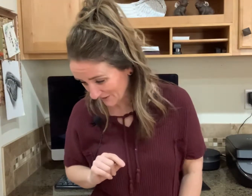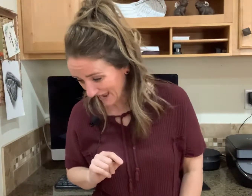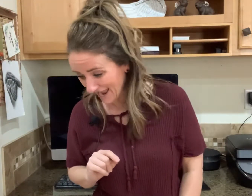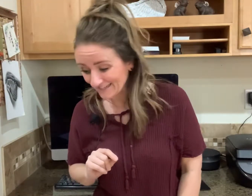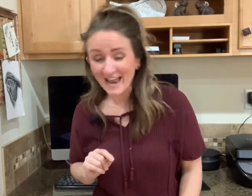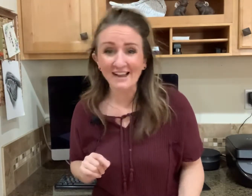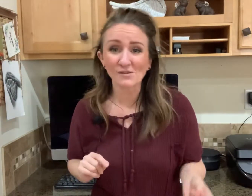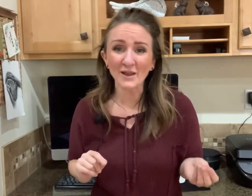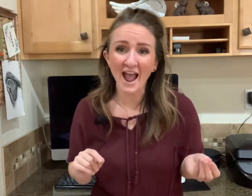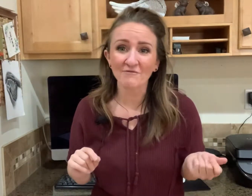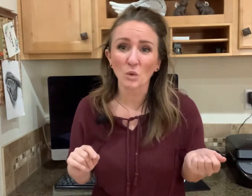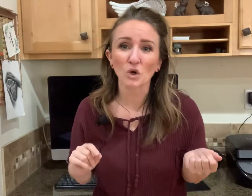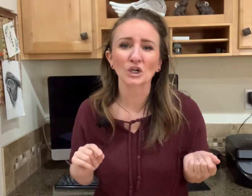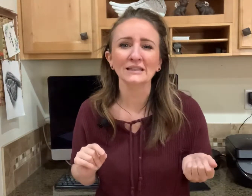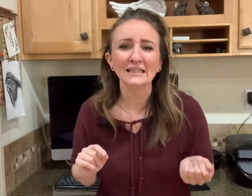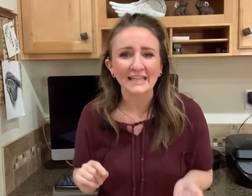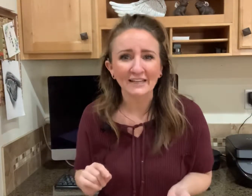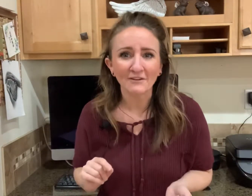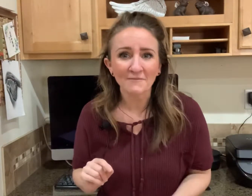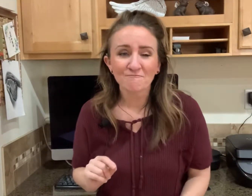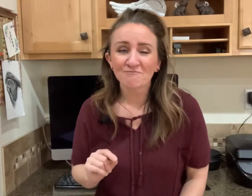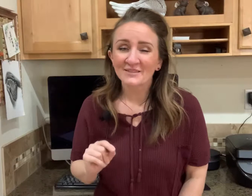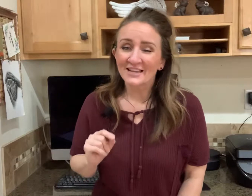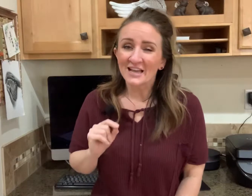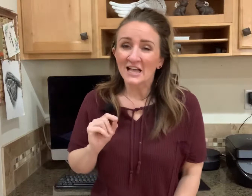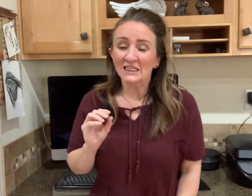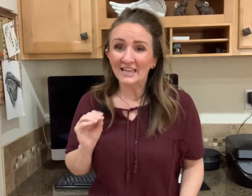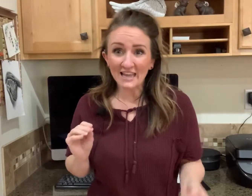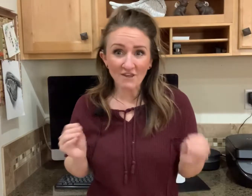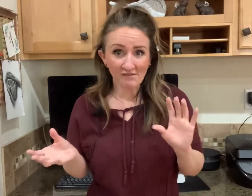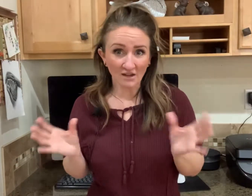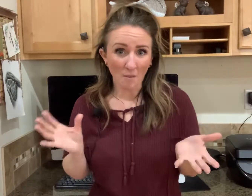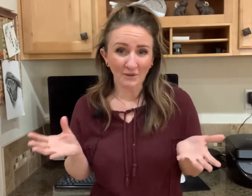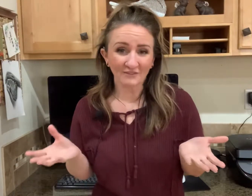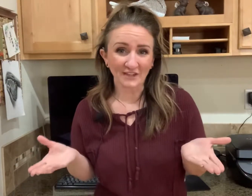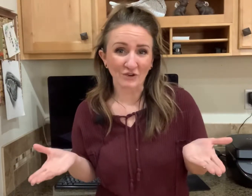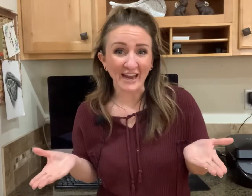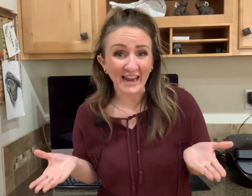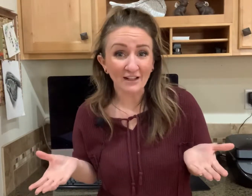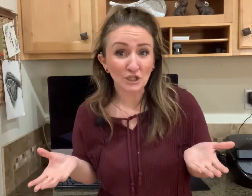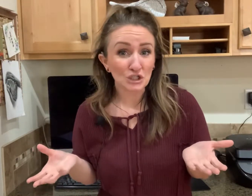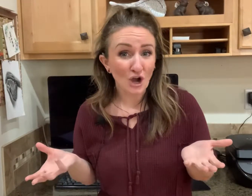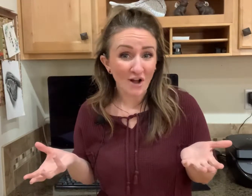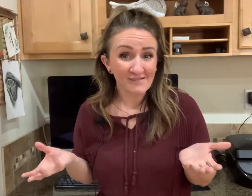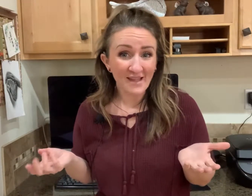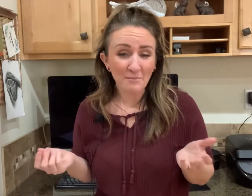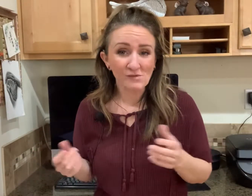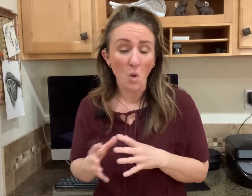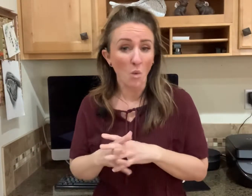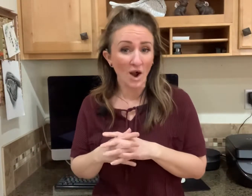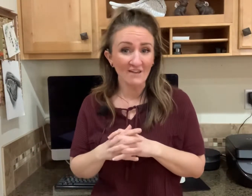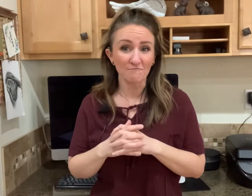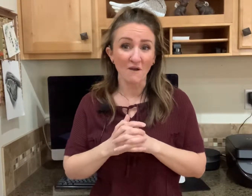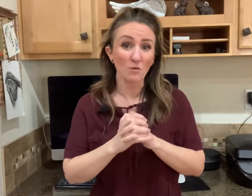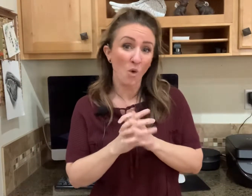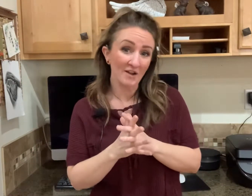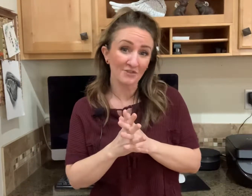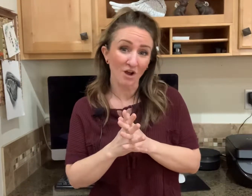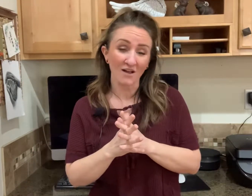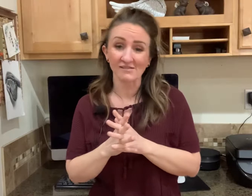Okay, next we have the word leave. Leave has a couple of different English concepts. One of the concepts